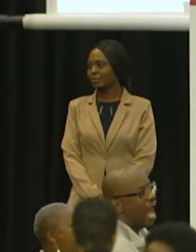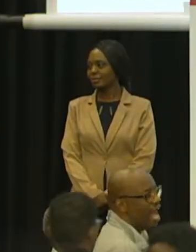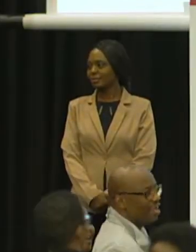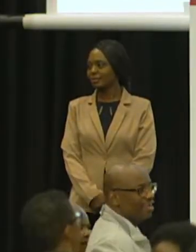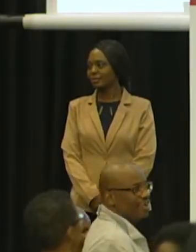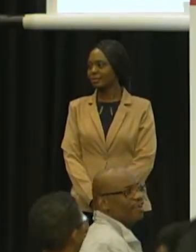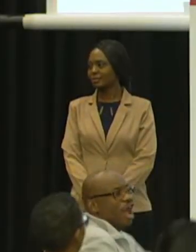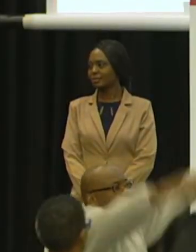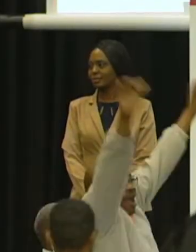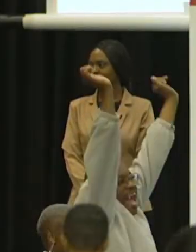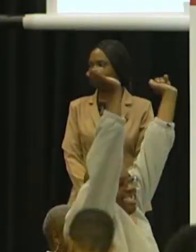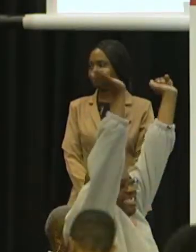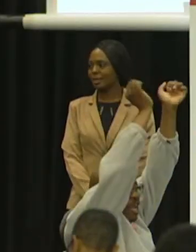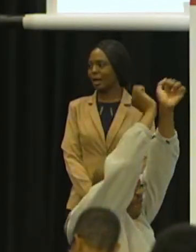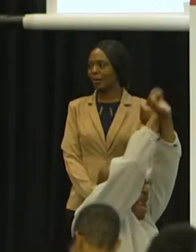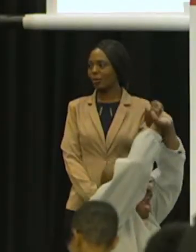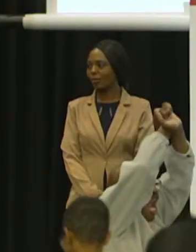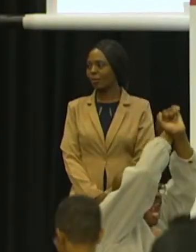besivula,